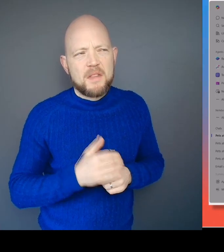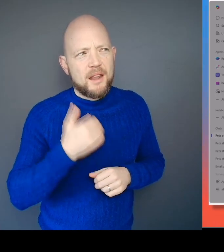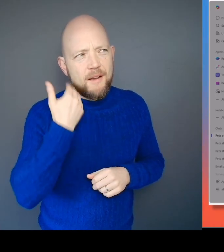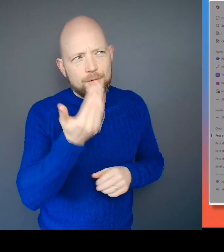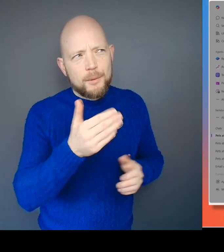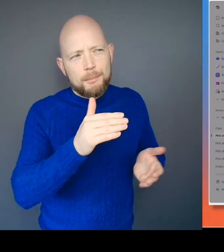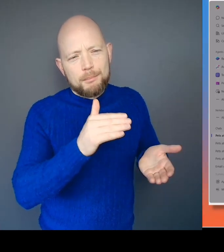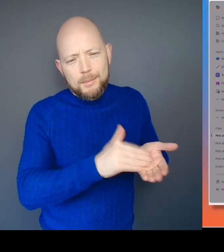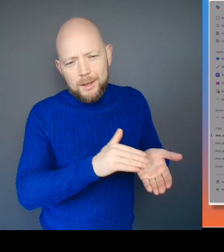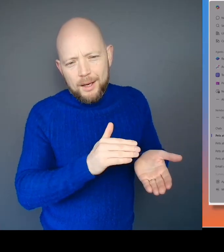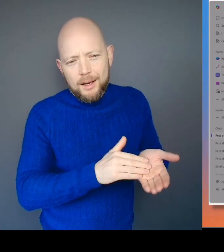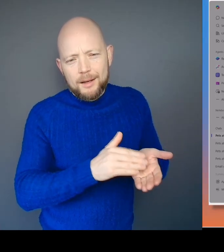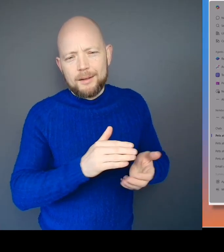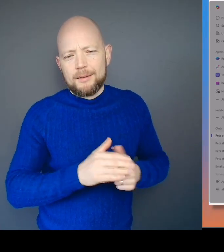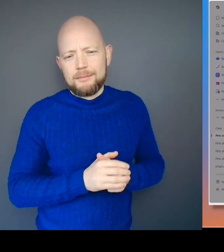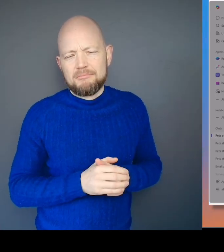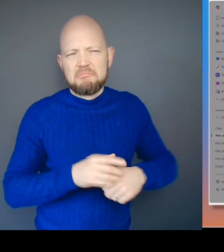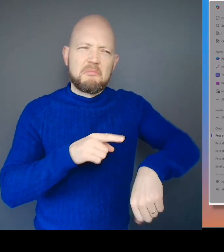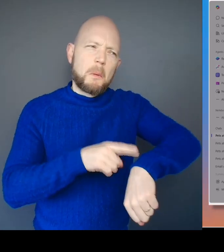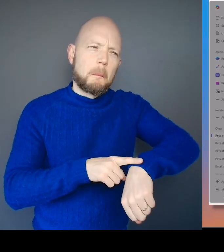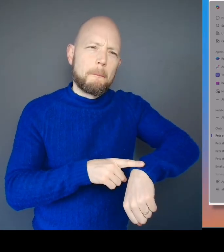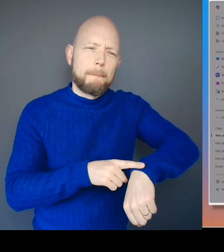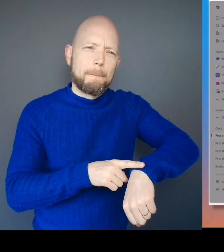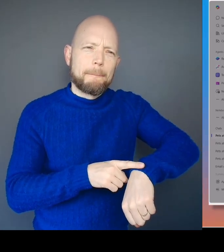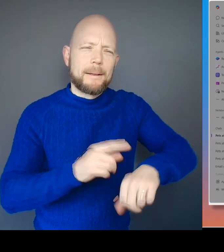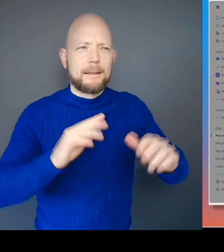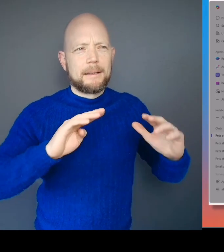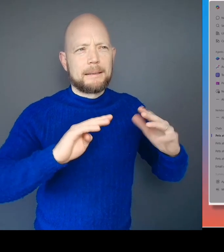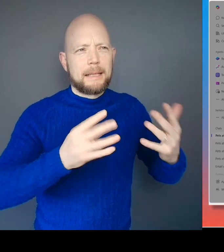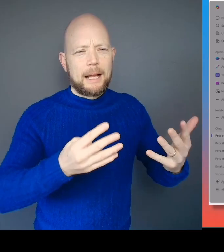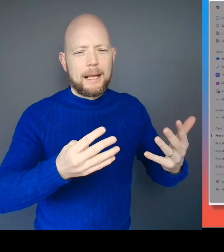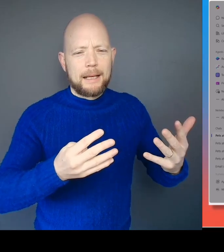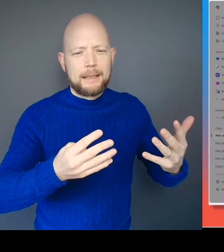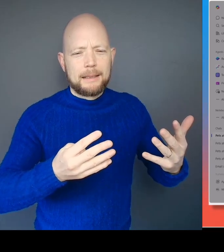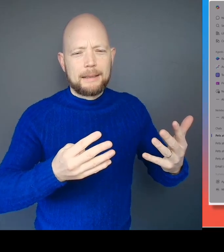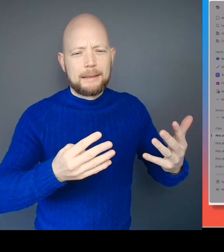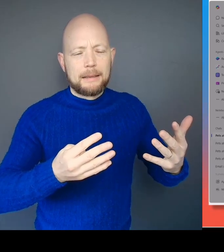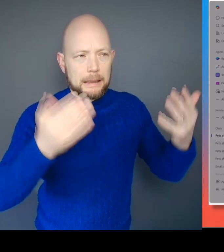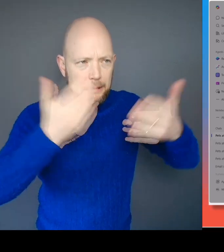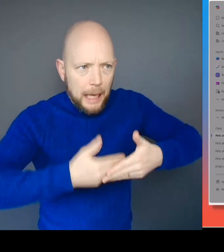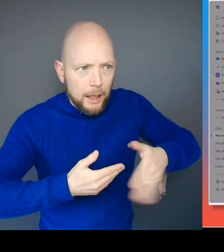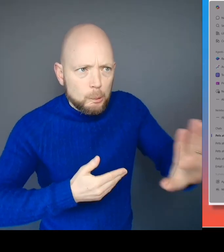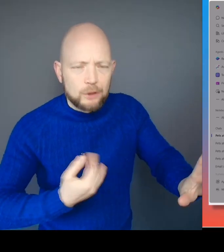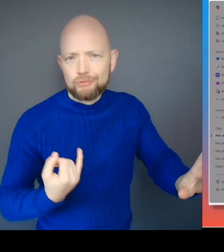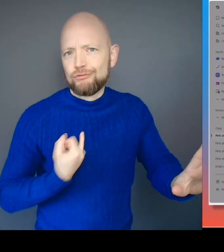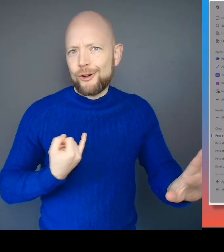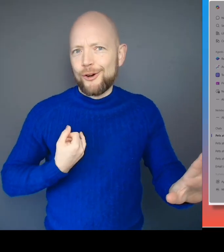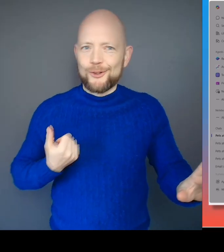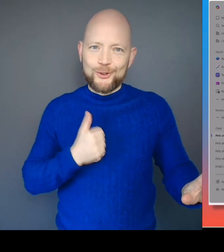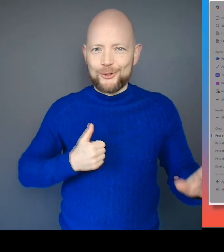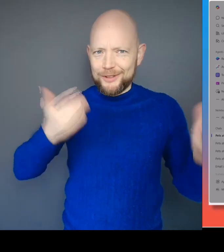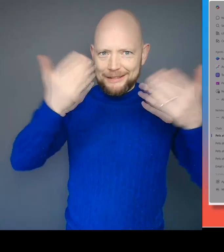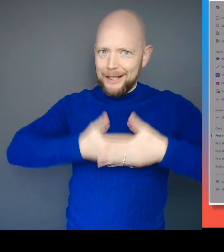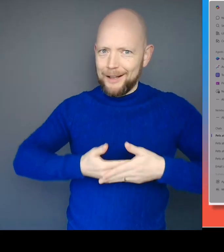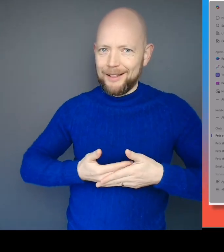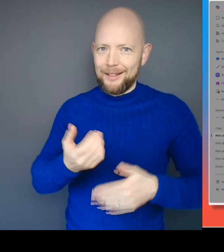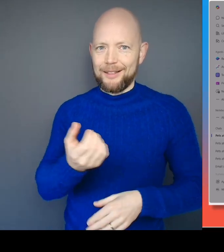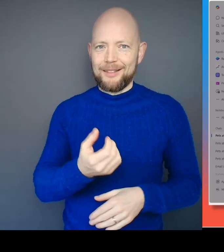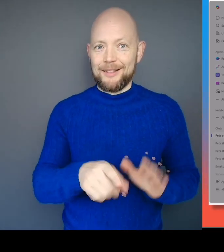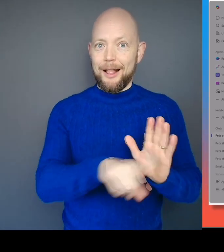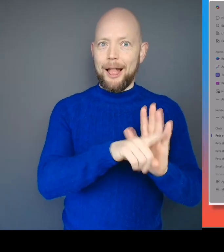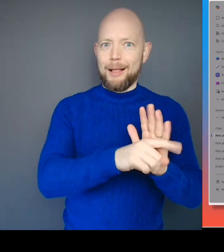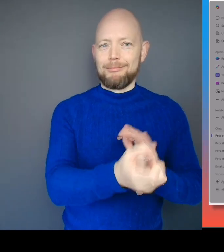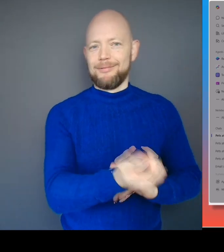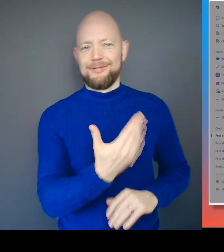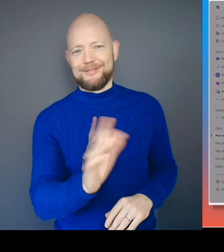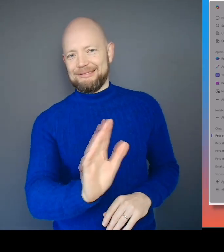every Monday at 9 a.m. Gotta love a 9 a.m. or not 9